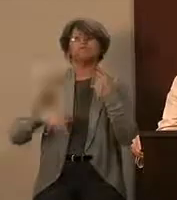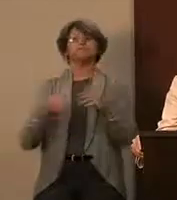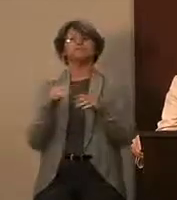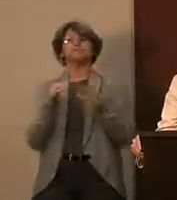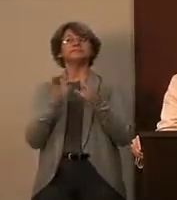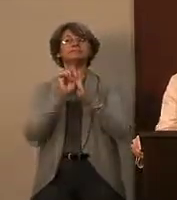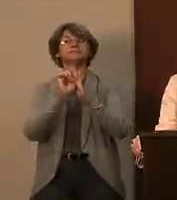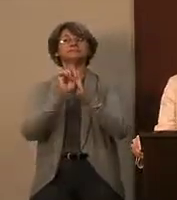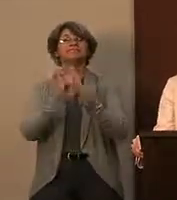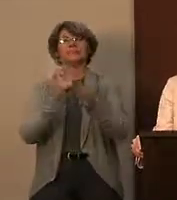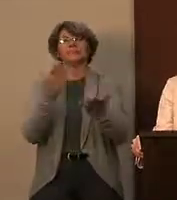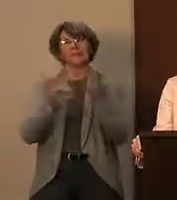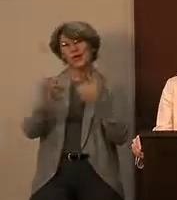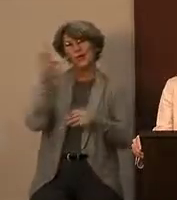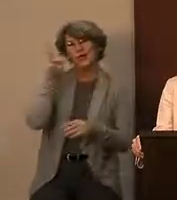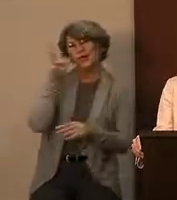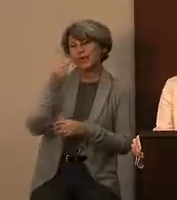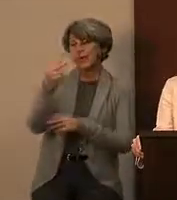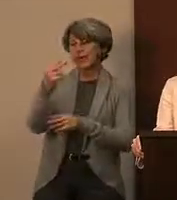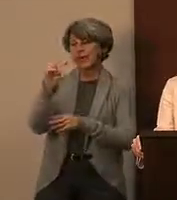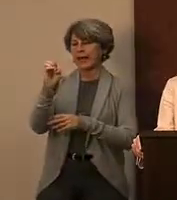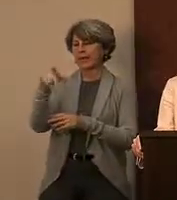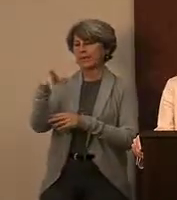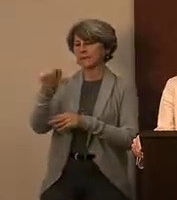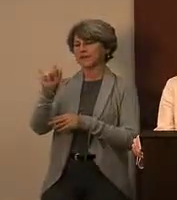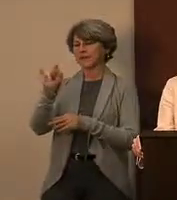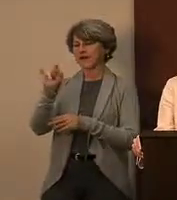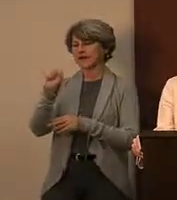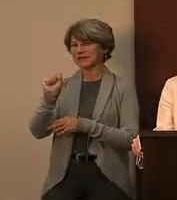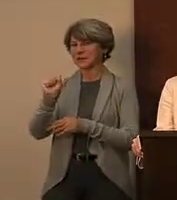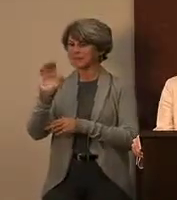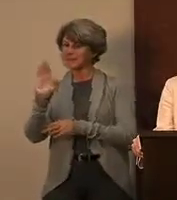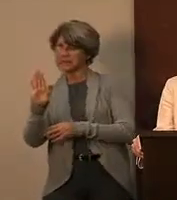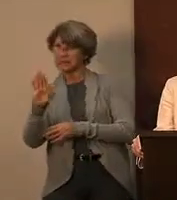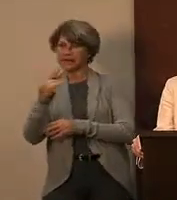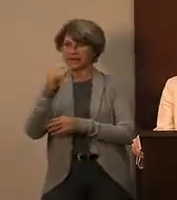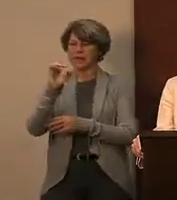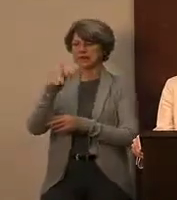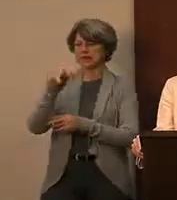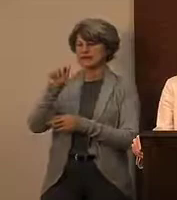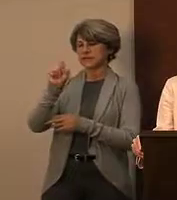heard about hepatitis B, hepatitis C, and